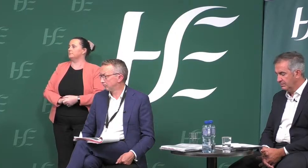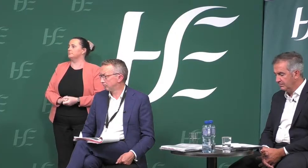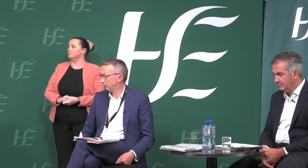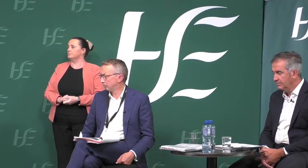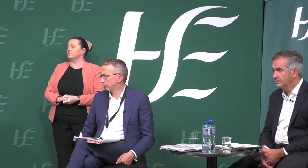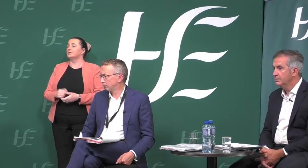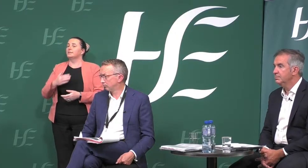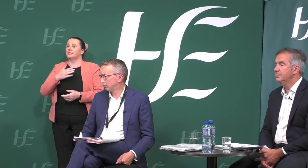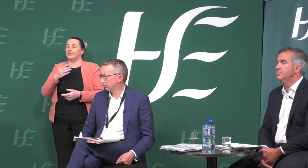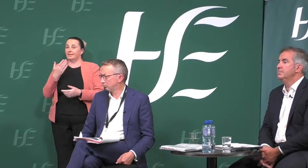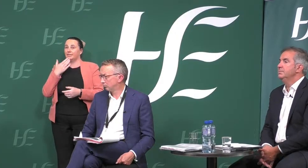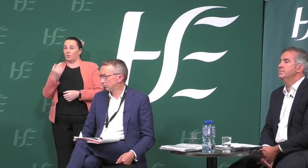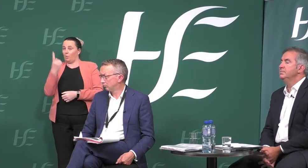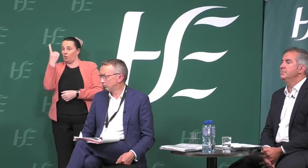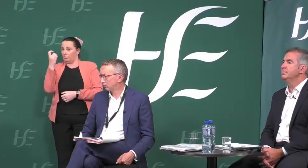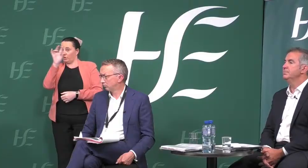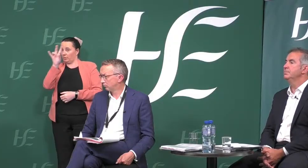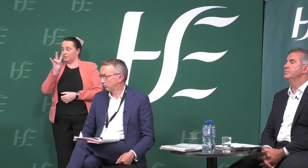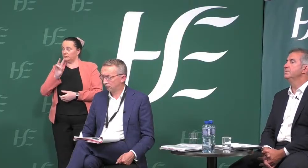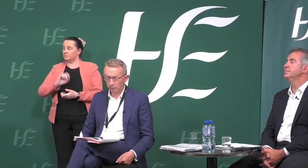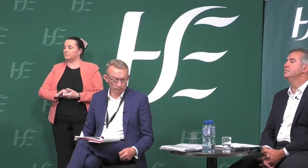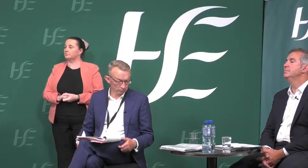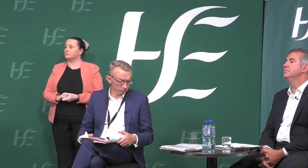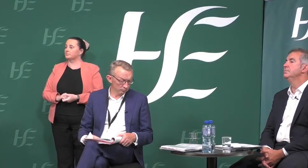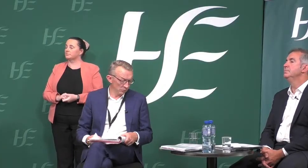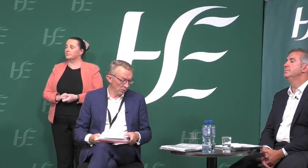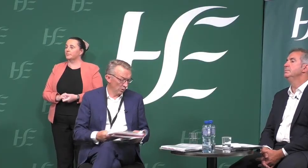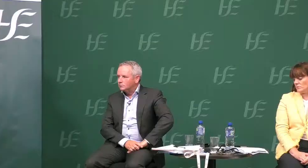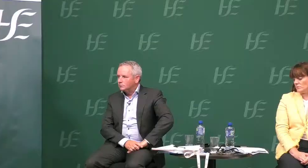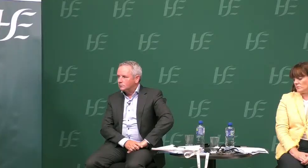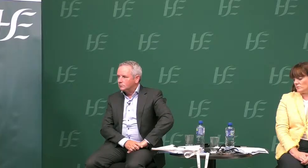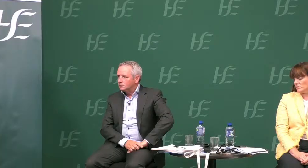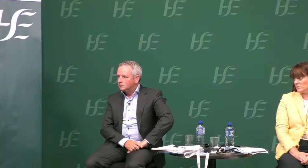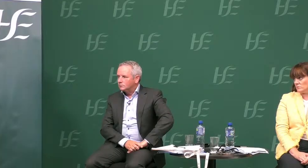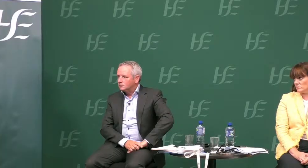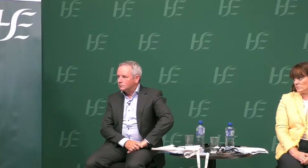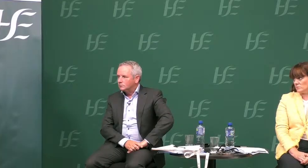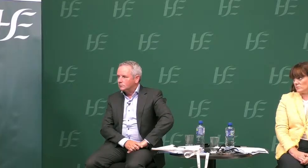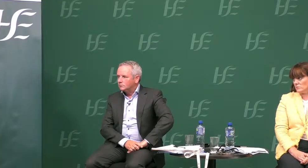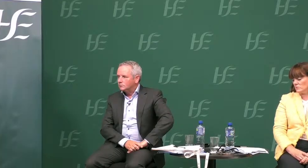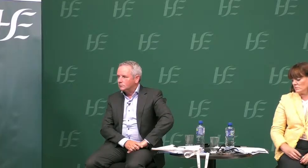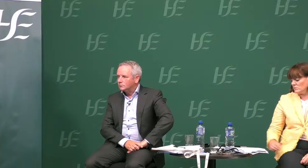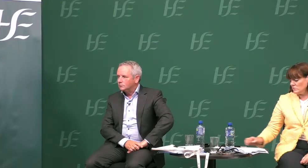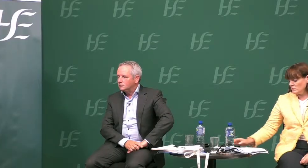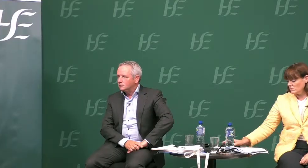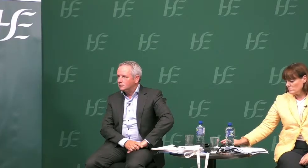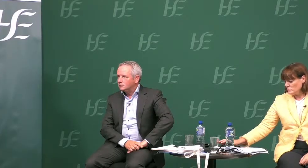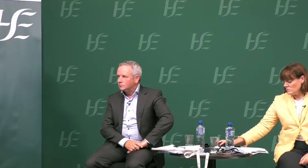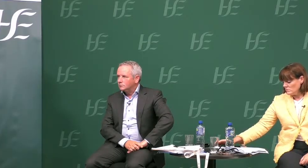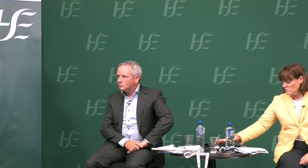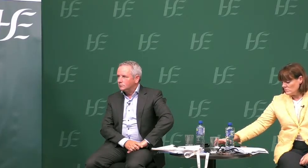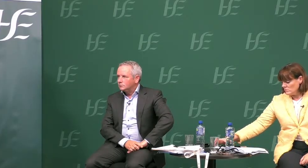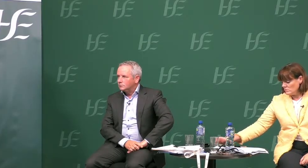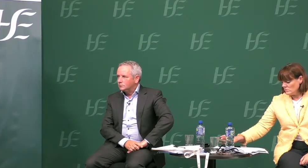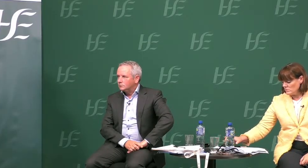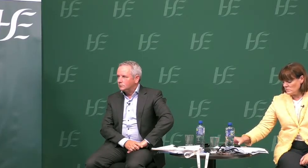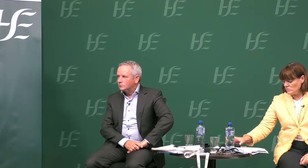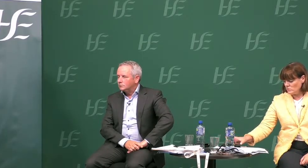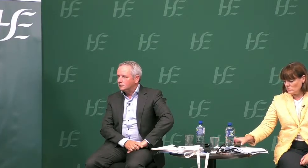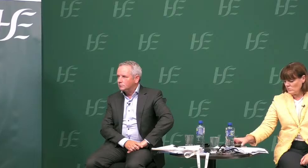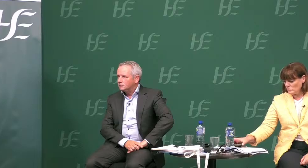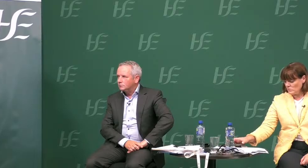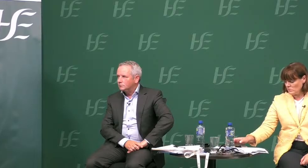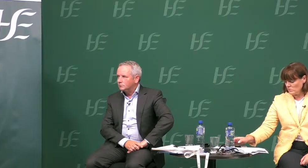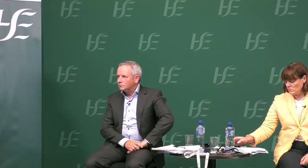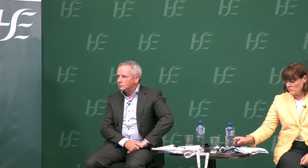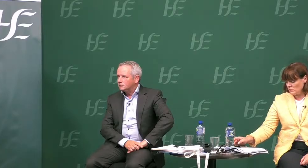More question. Paul, I think you were saying around the number of COVID cases in hospital, that the majority